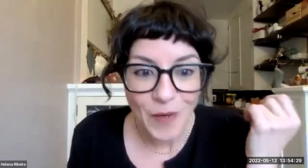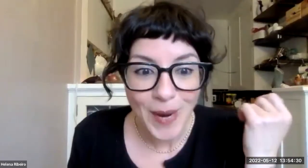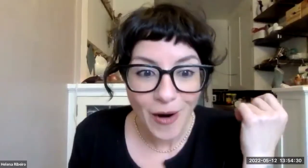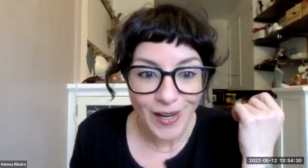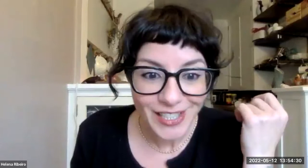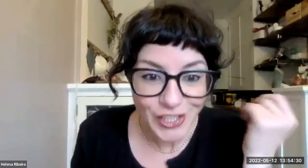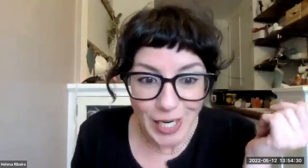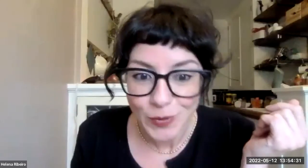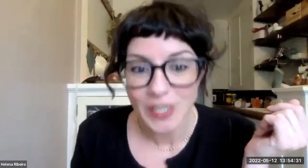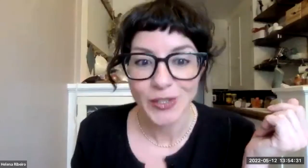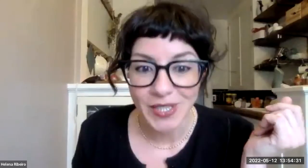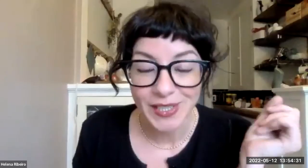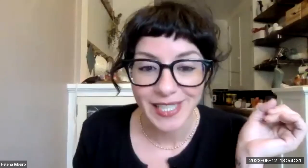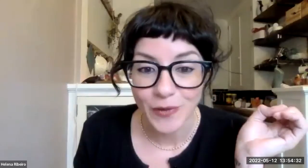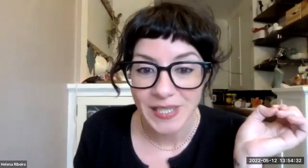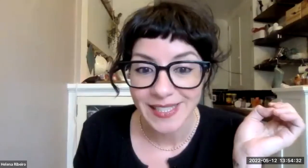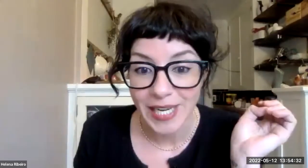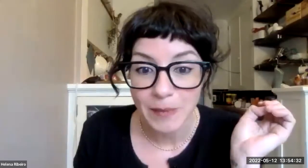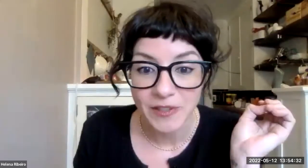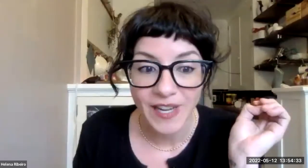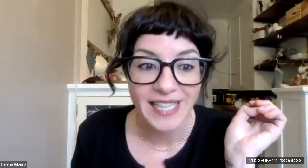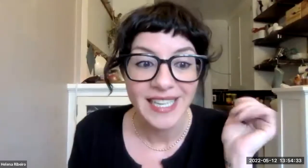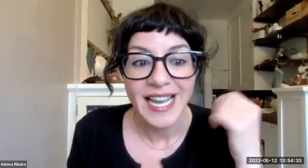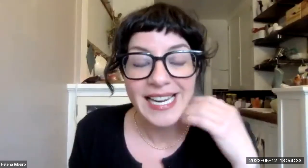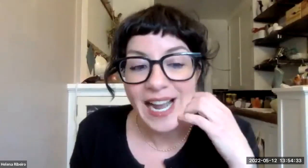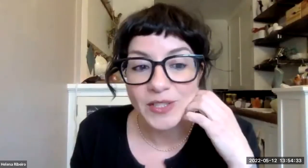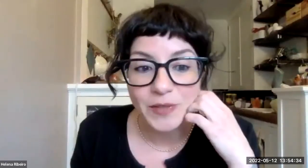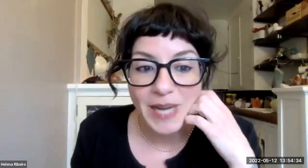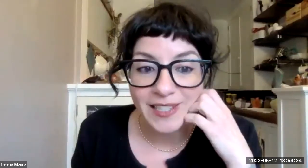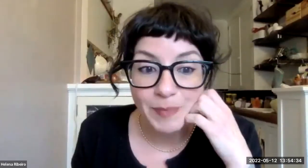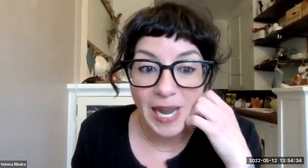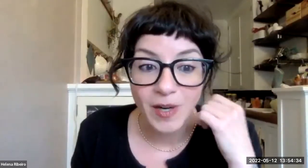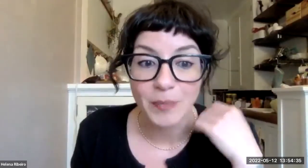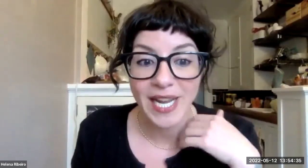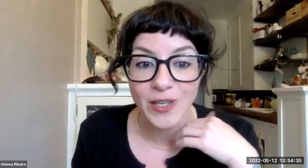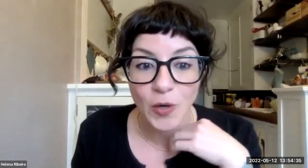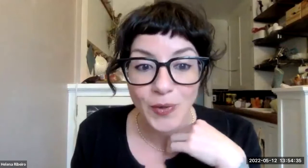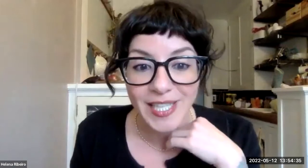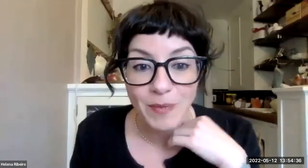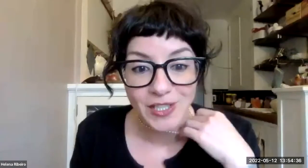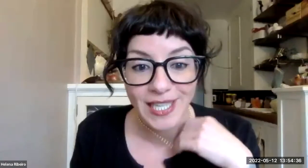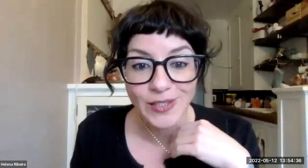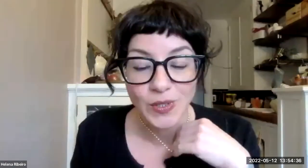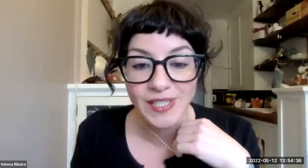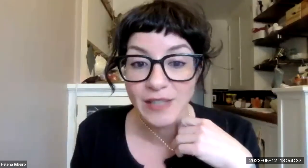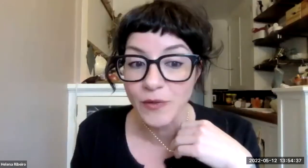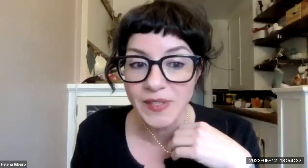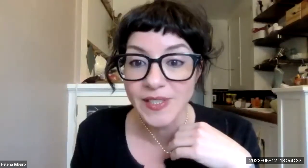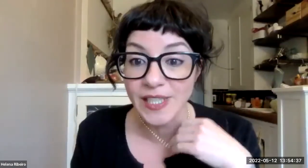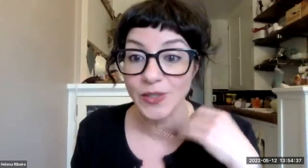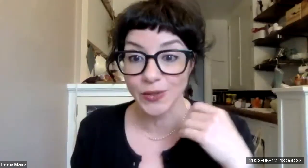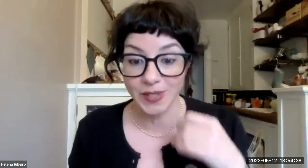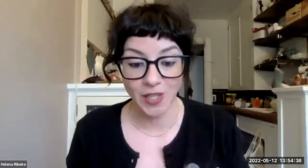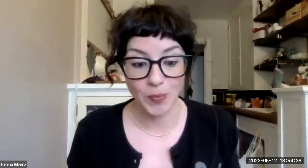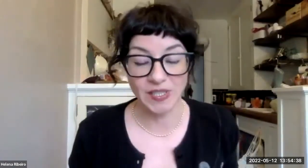Understand how power shapes which sources and voices are amplified and how to rebalance power by incorporating marginalized sources and